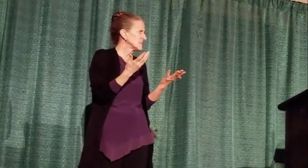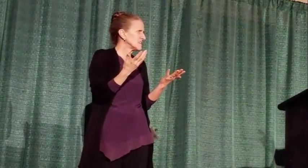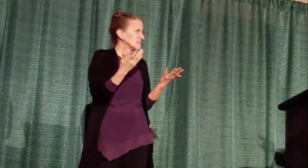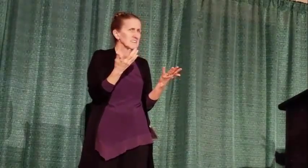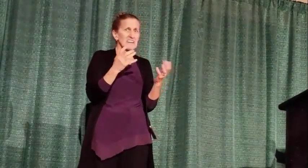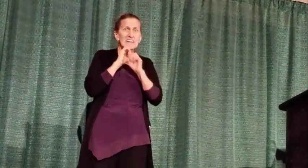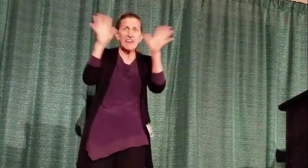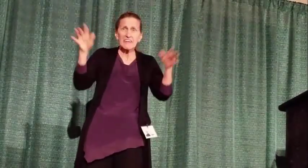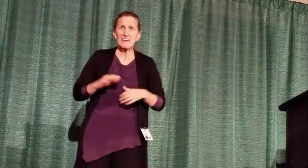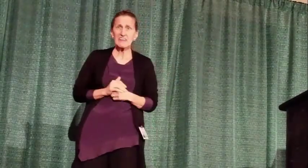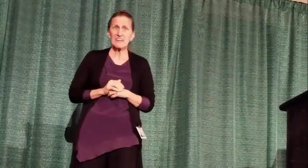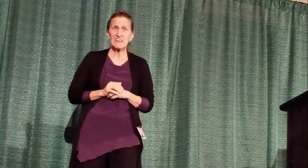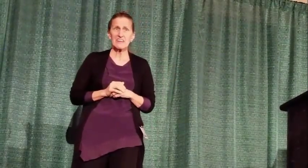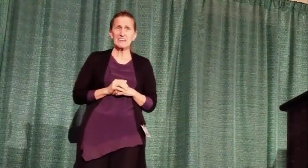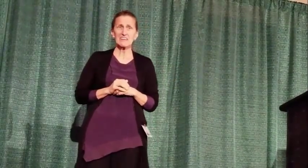Nothing.